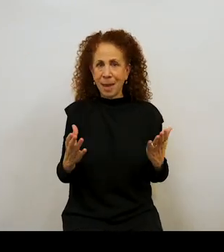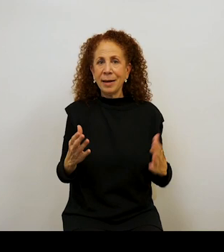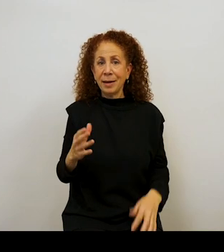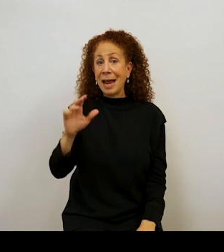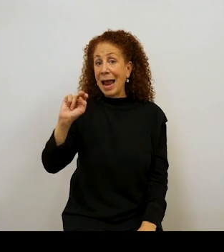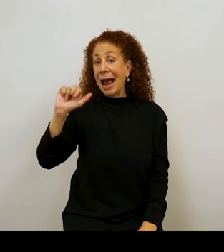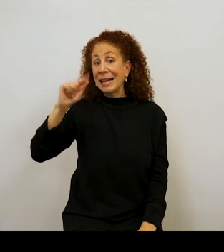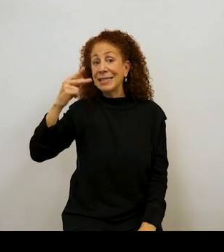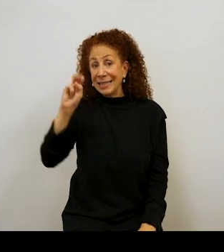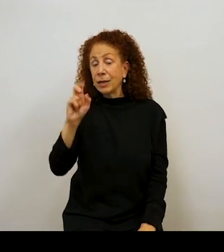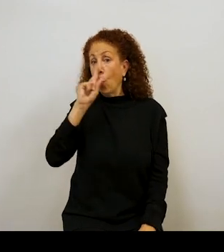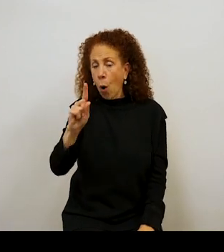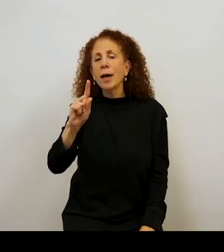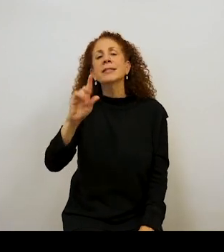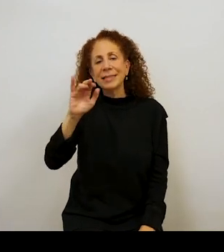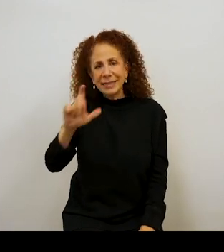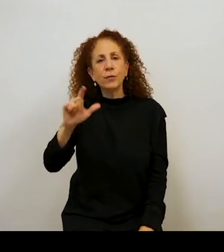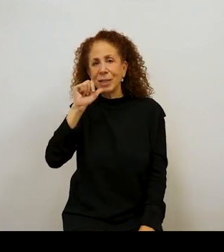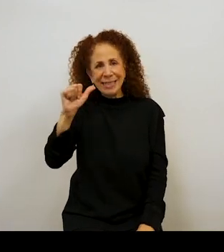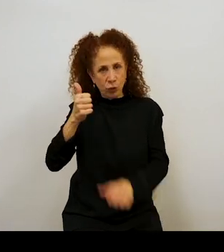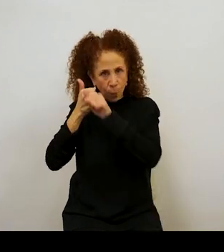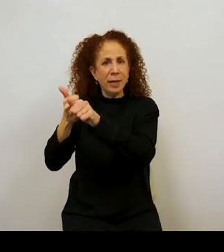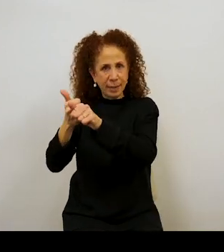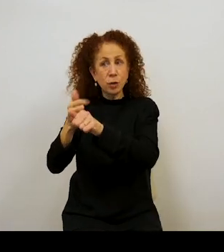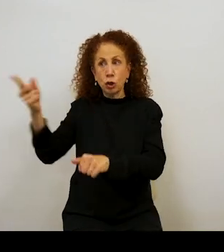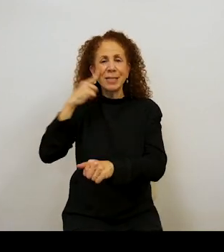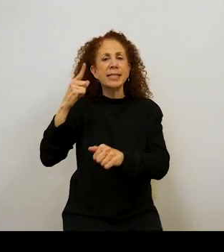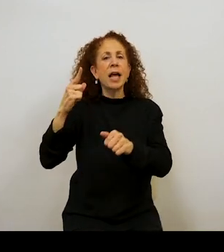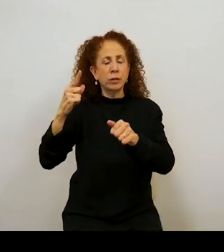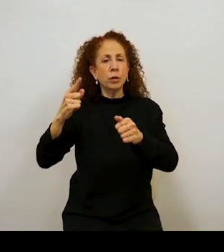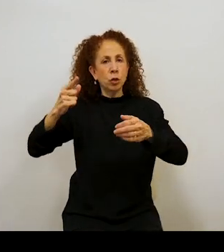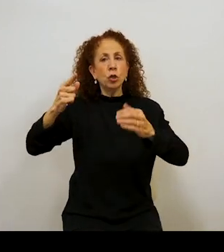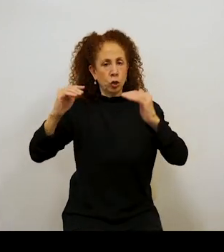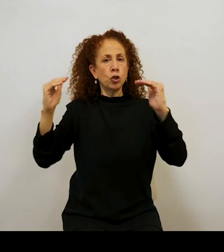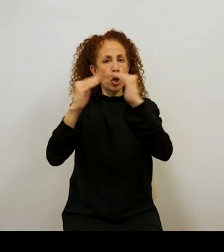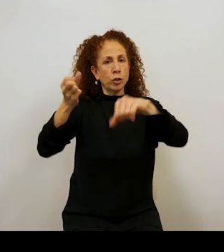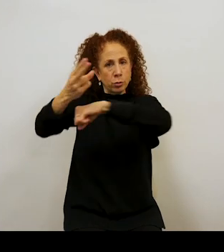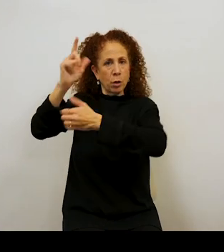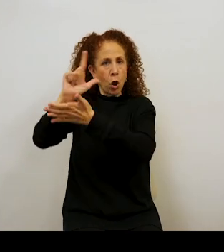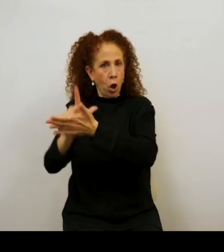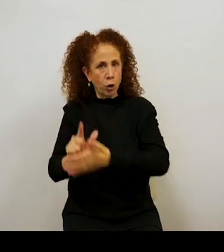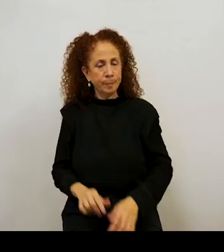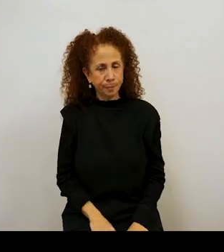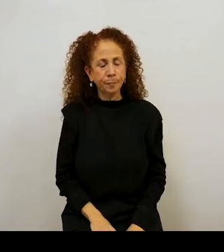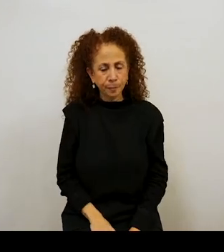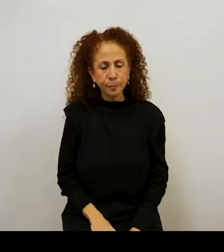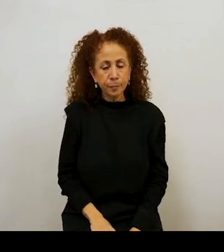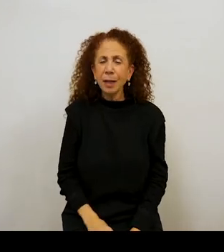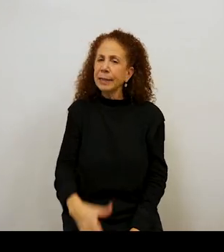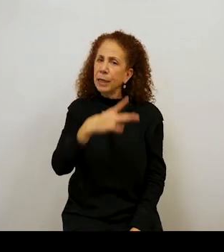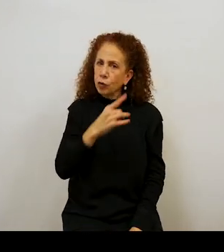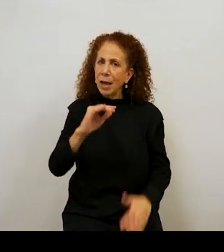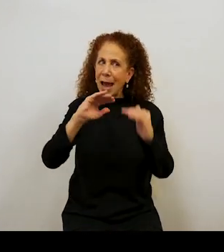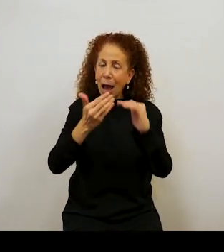was very much a civil disobedience figure, the one who says justice rather than the law. What I think is so interesting is the way in